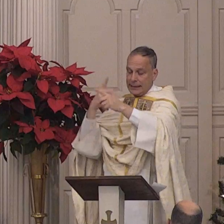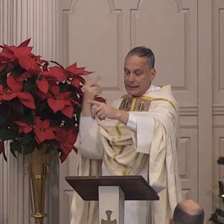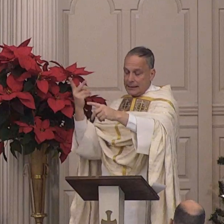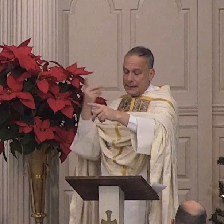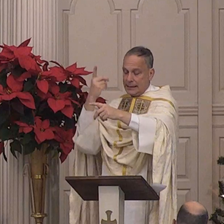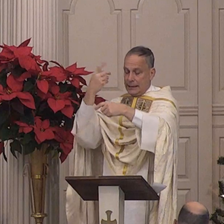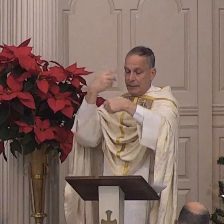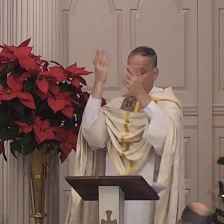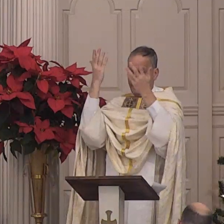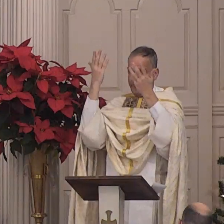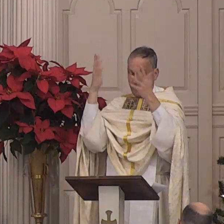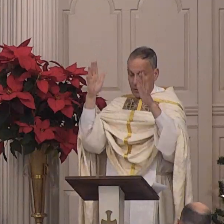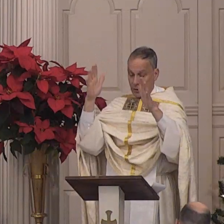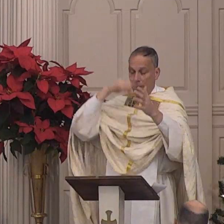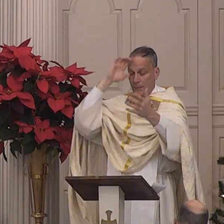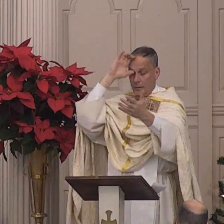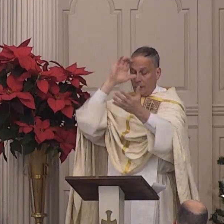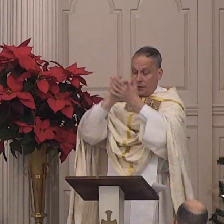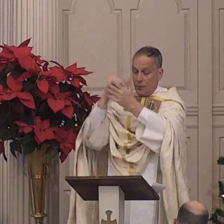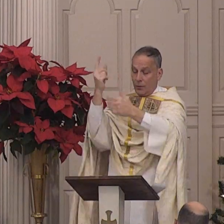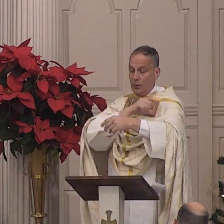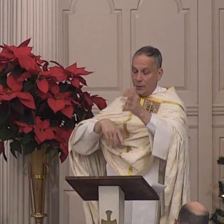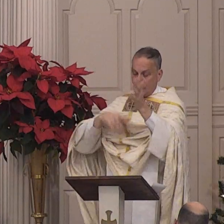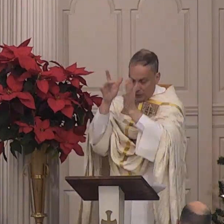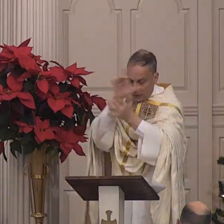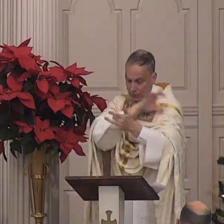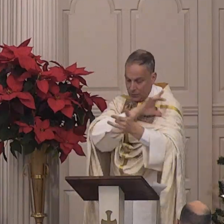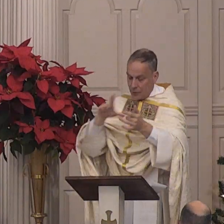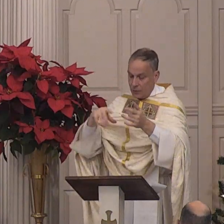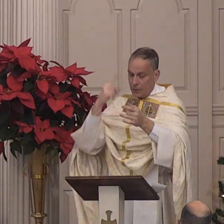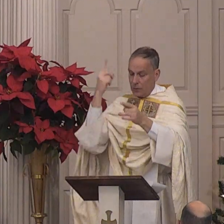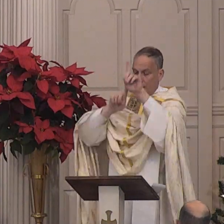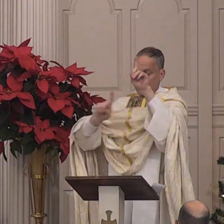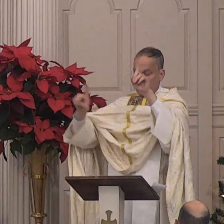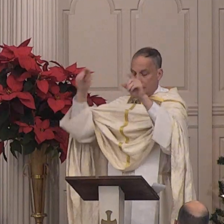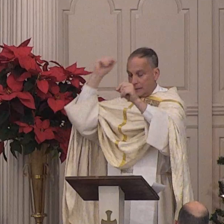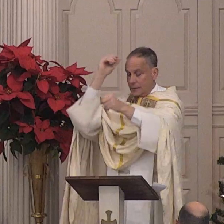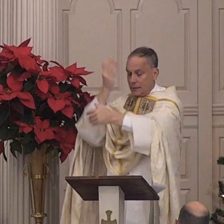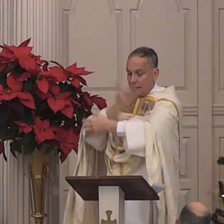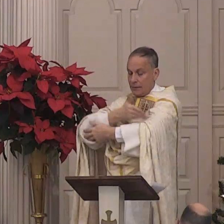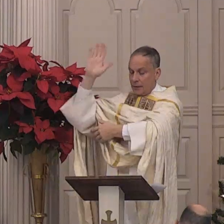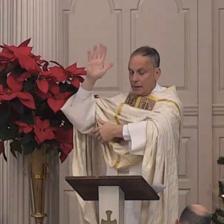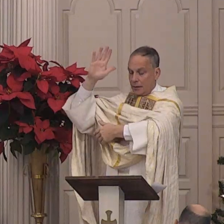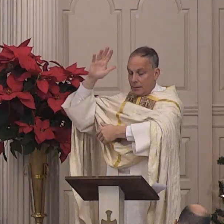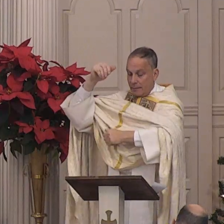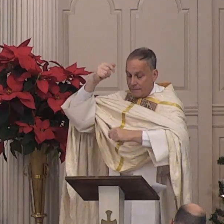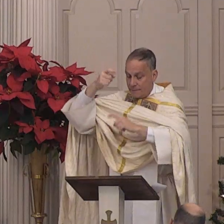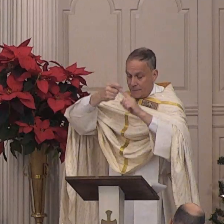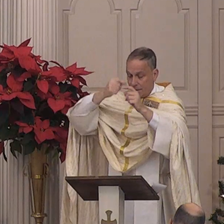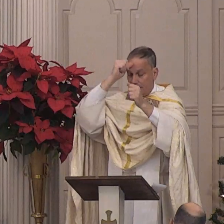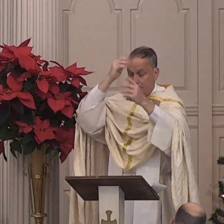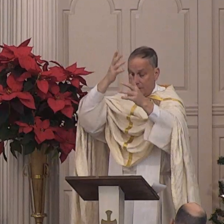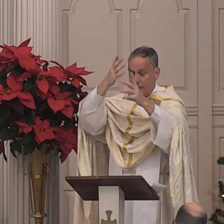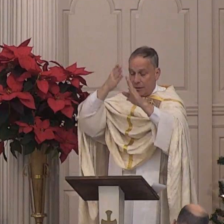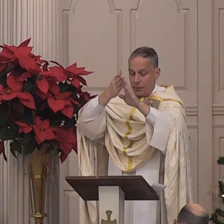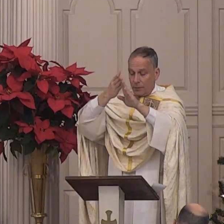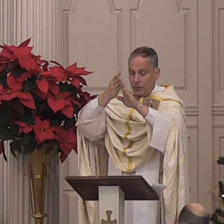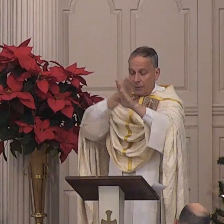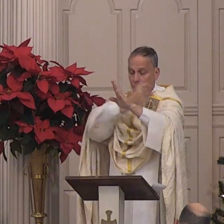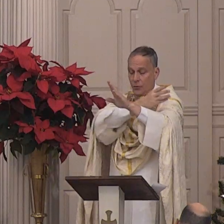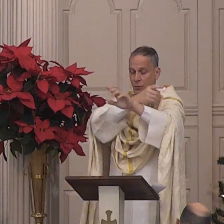I believe in one Lord Jesus Christ, the only begotten Son of God, born of the Father before all